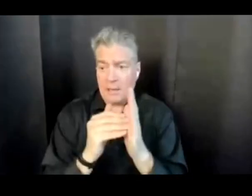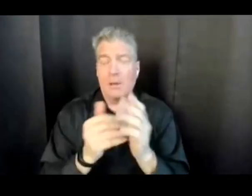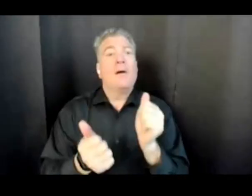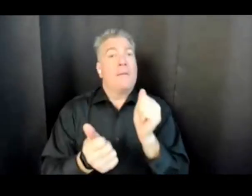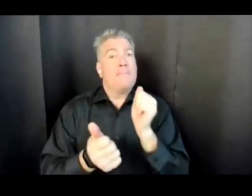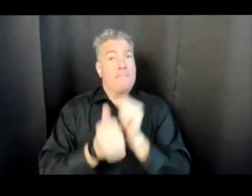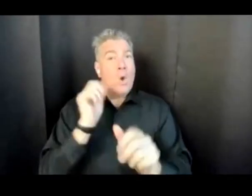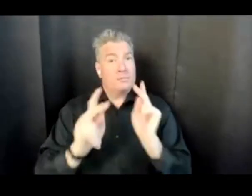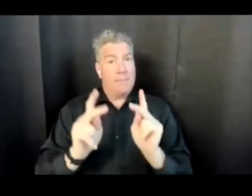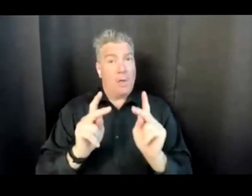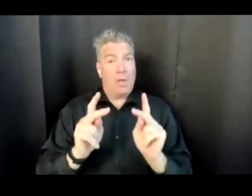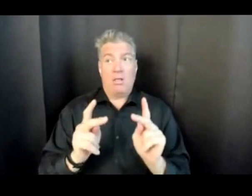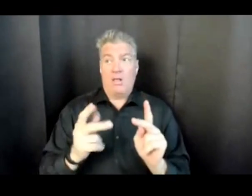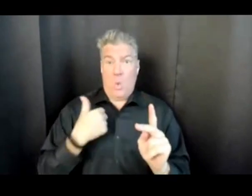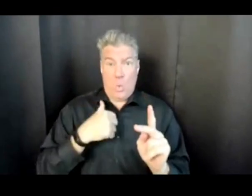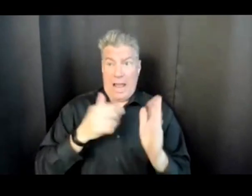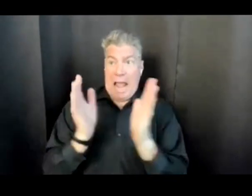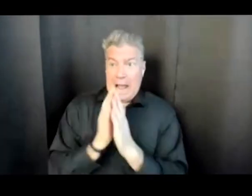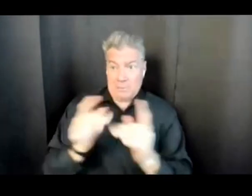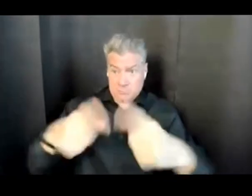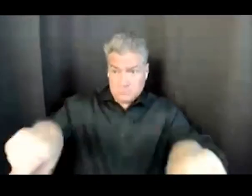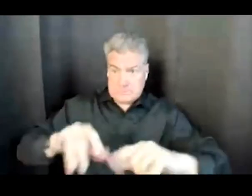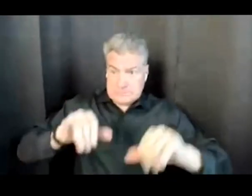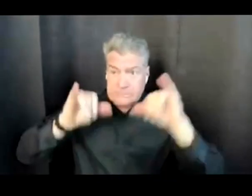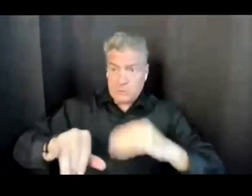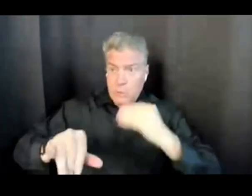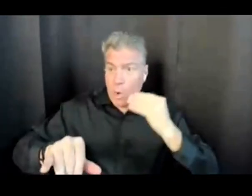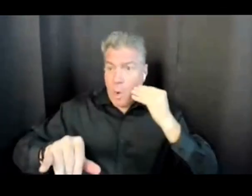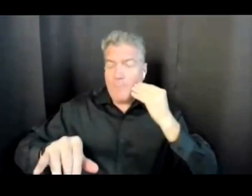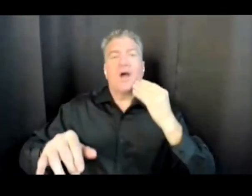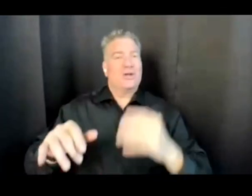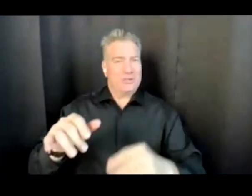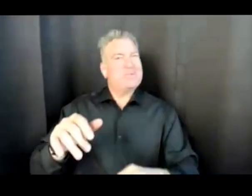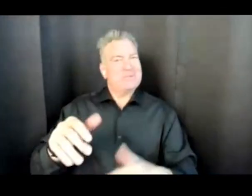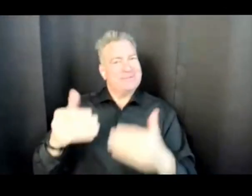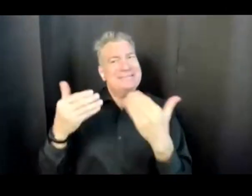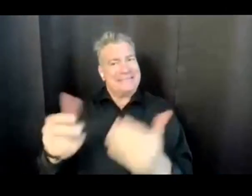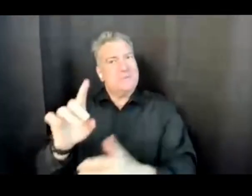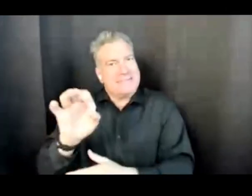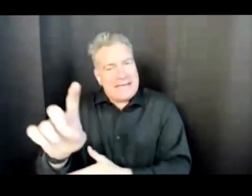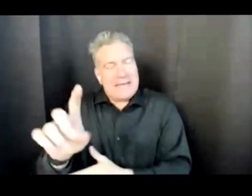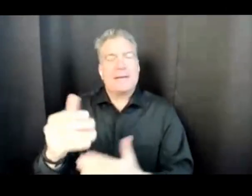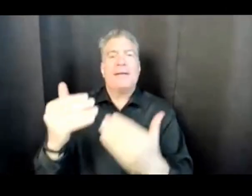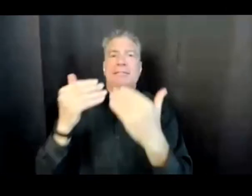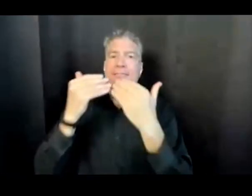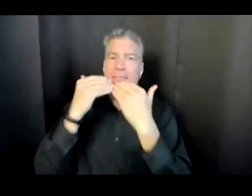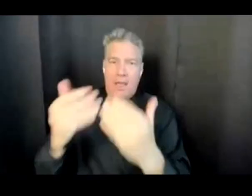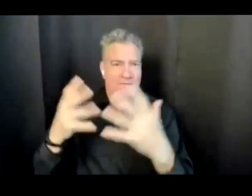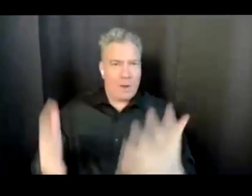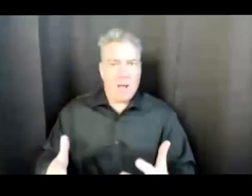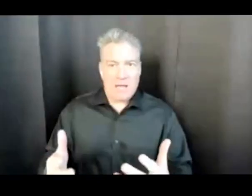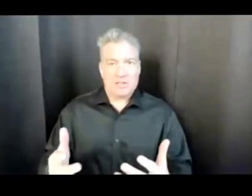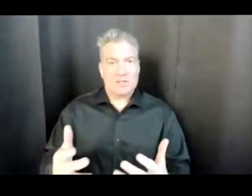to stay home have heeded that warning, and that is reflected in the total calls that we have seen in the affected areas. So far, since 6